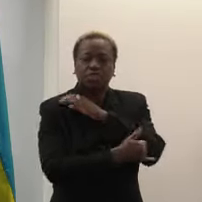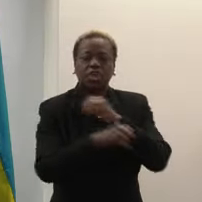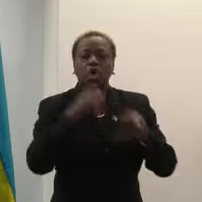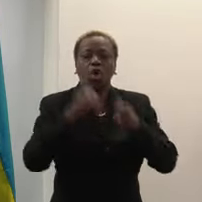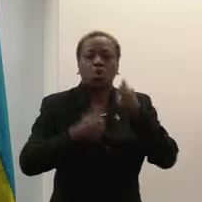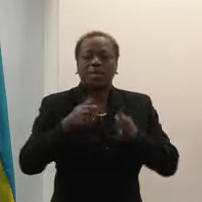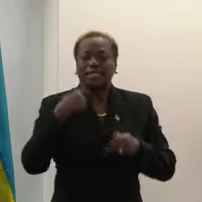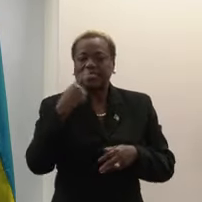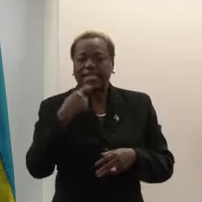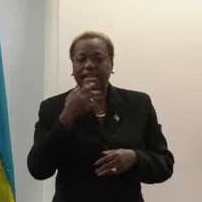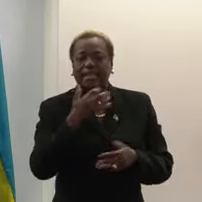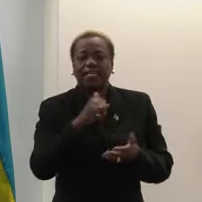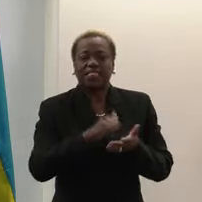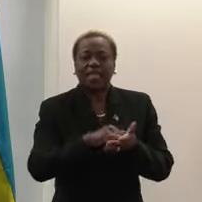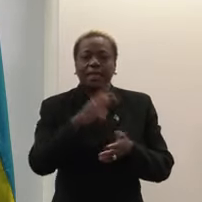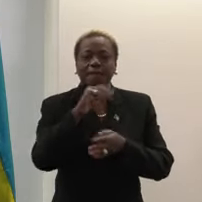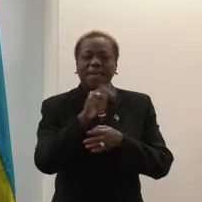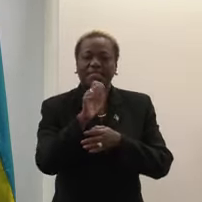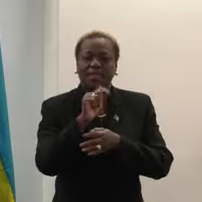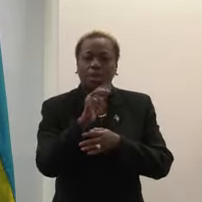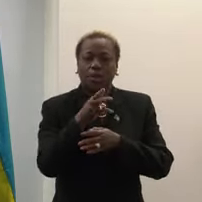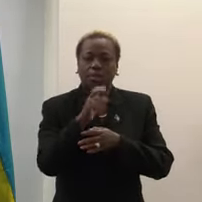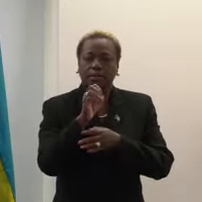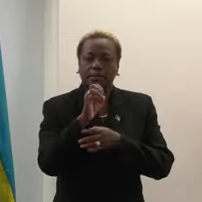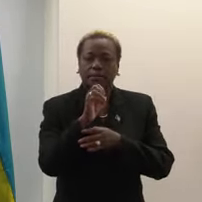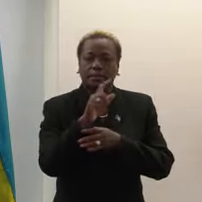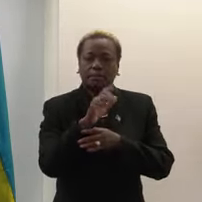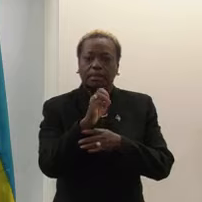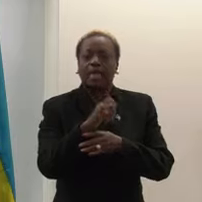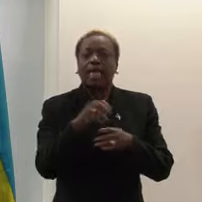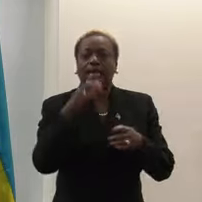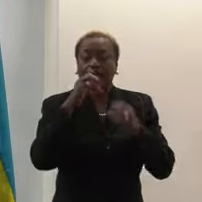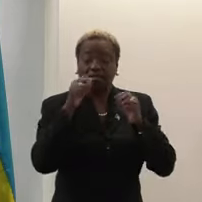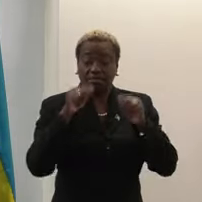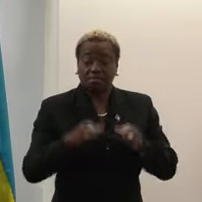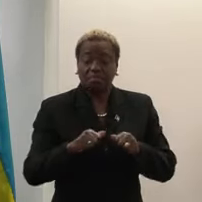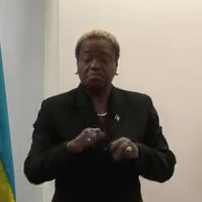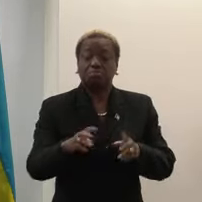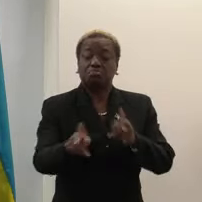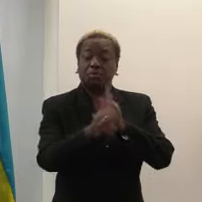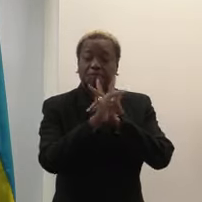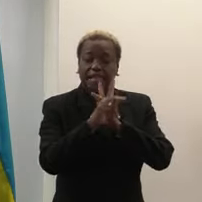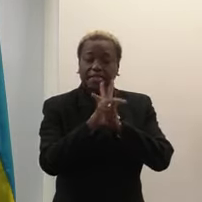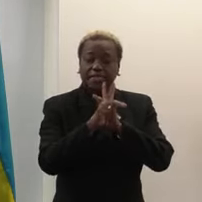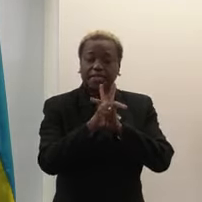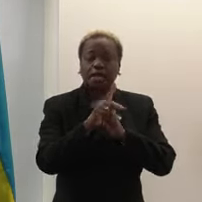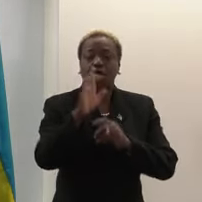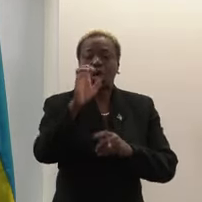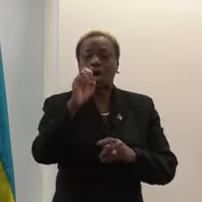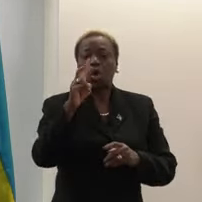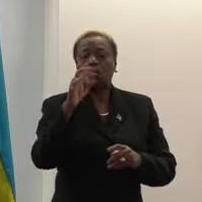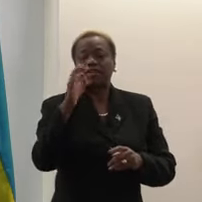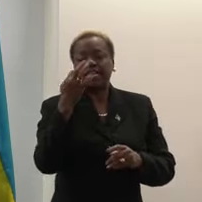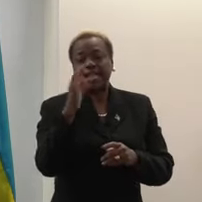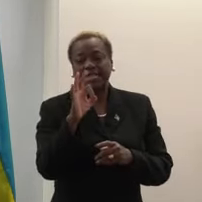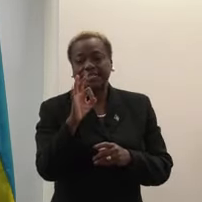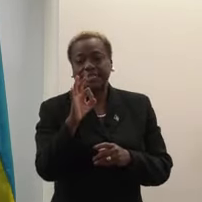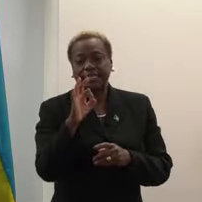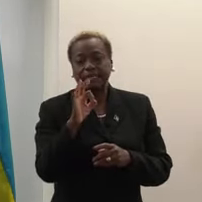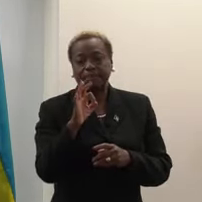claimed that methanol could prevent COVID-19.